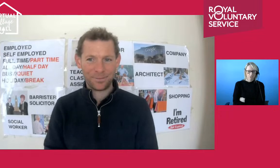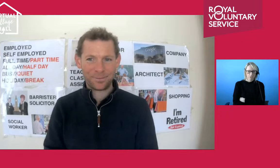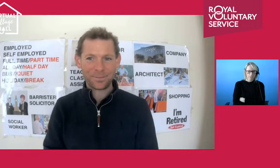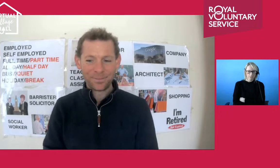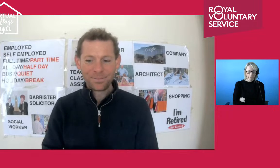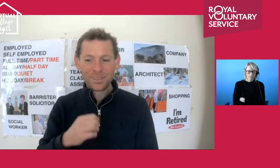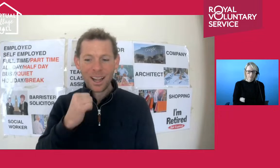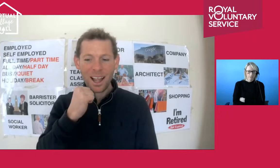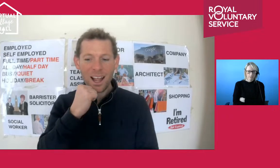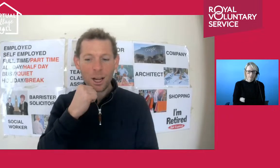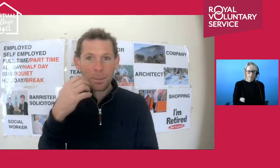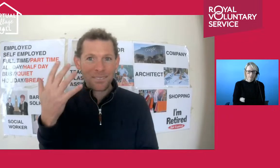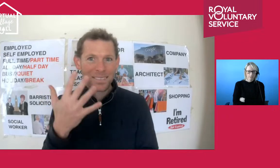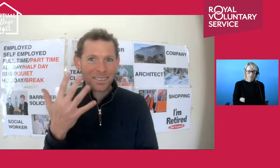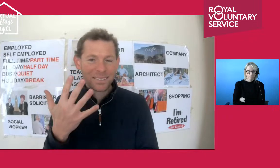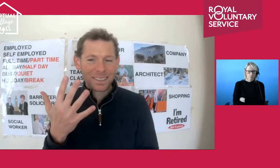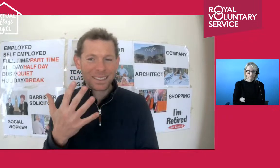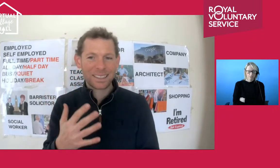electrician.